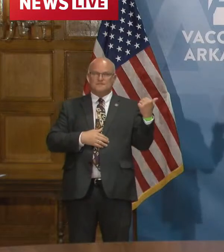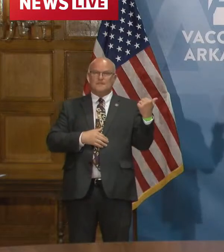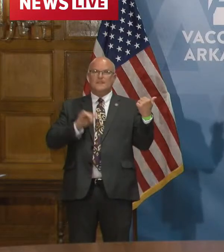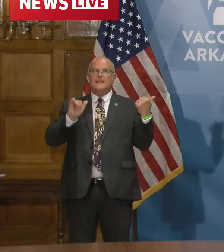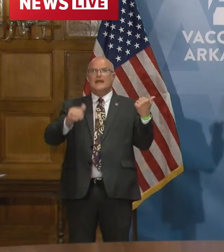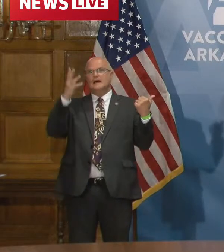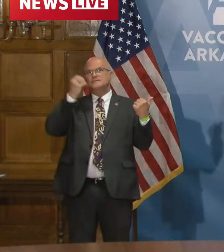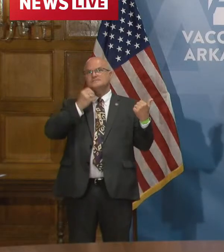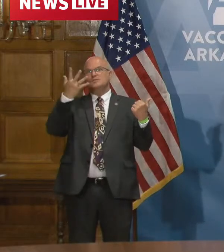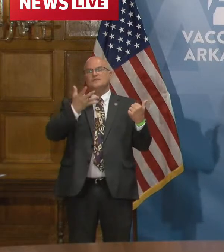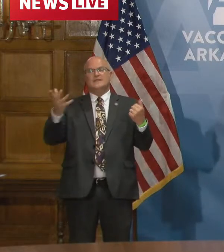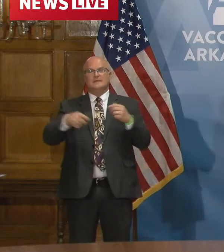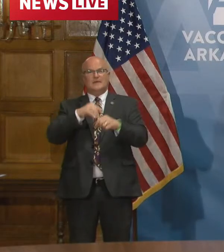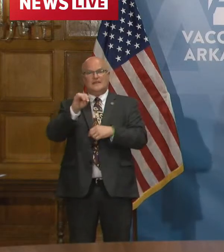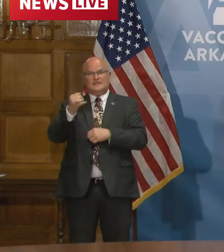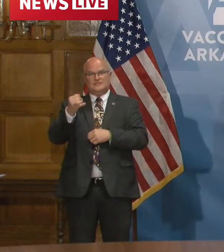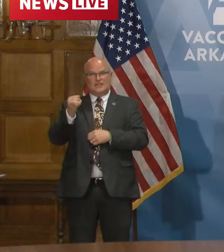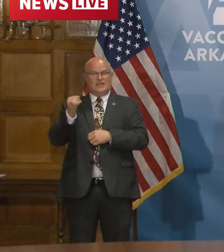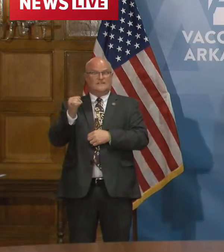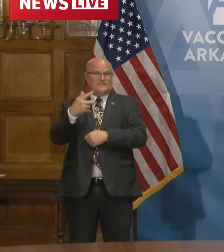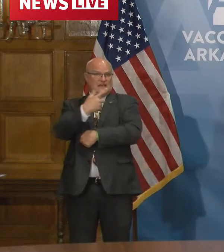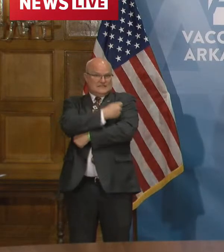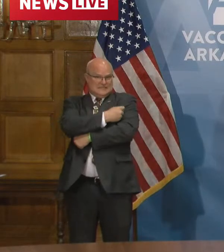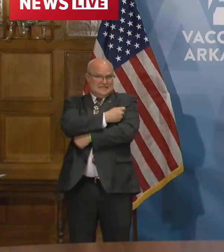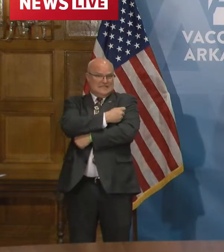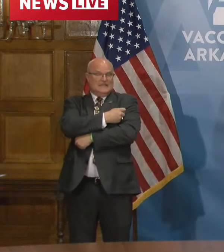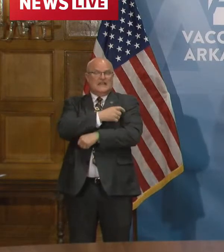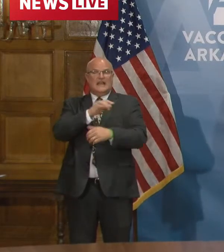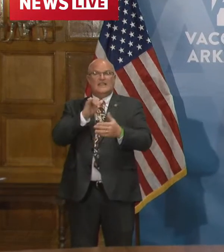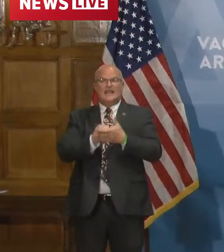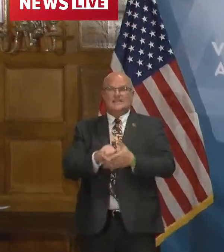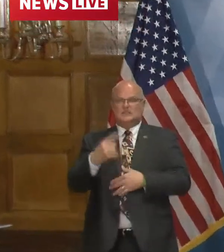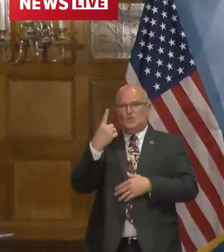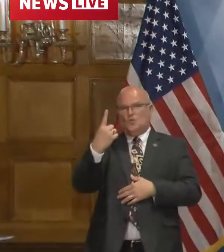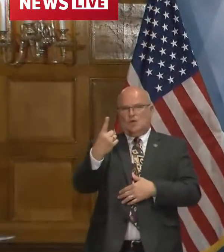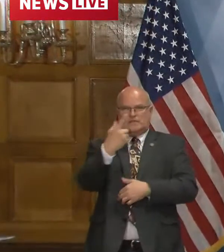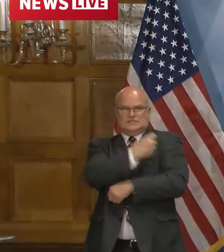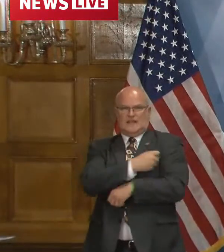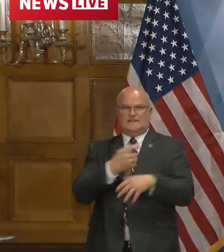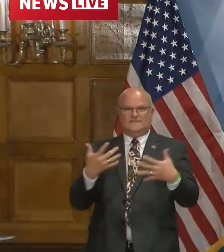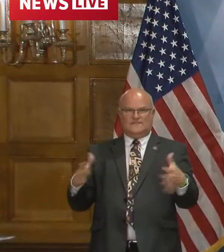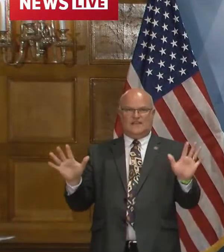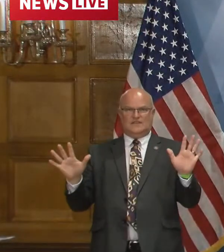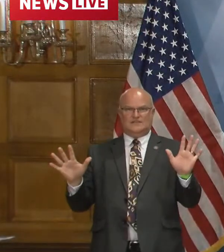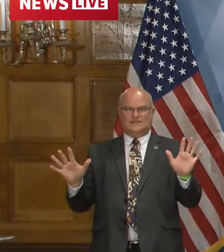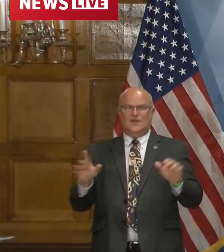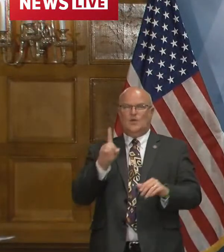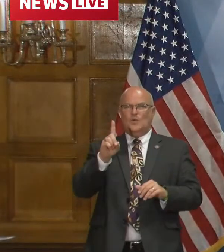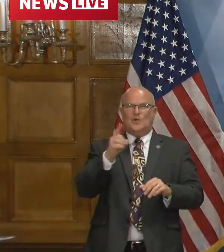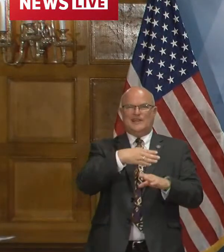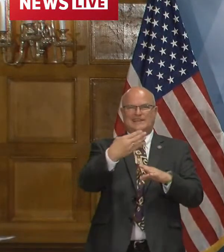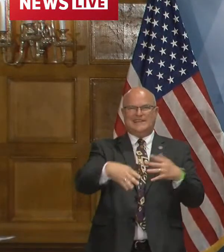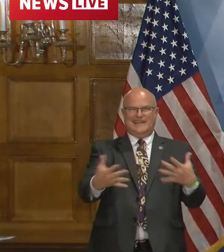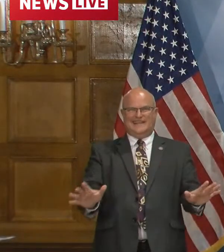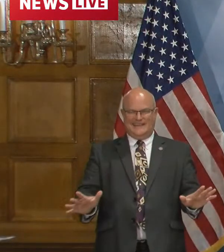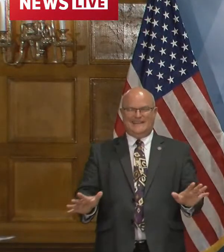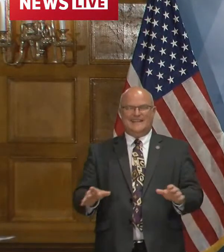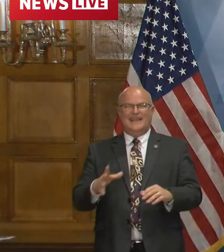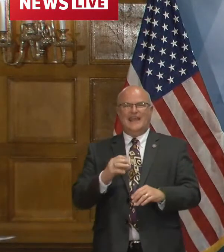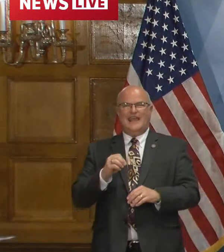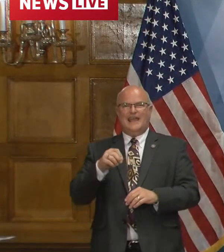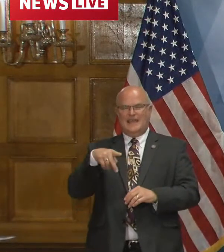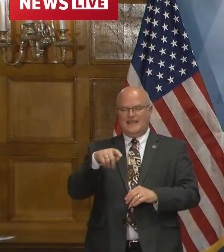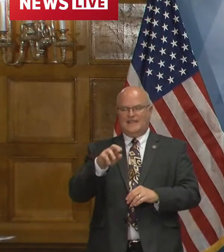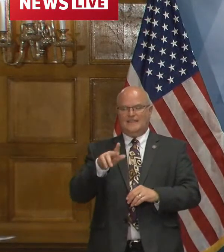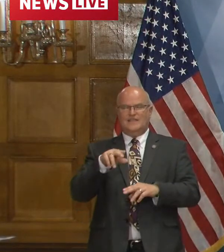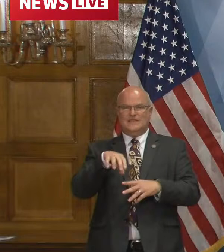beautiful thing about the Janssen or J&J vaccine, is that it's one shot, one and done, as they say, and the pause